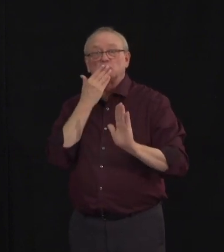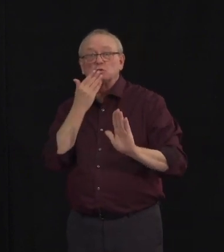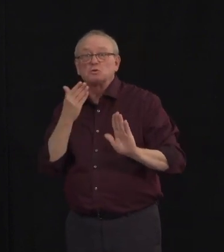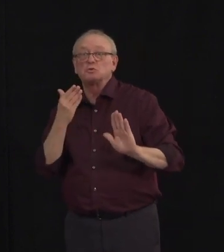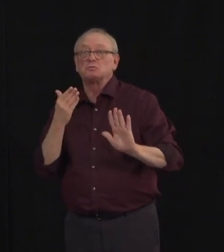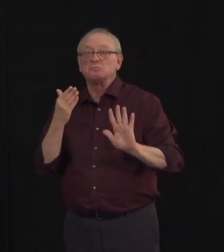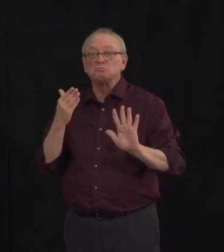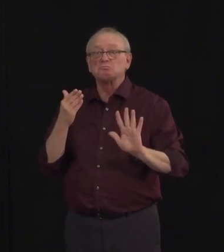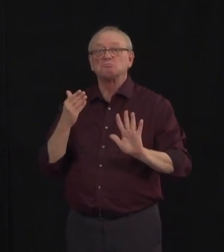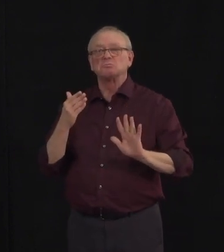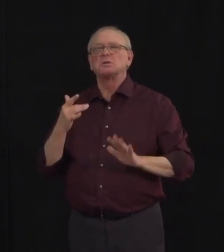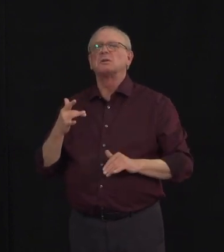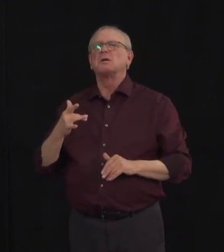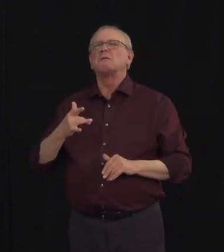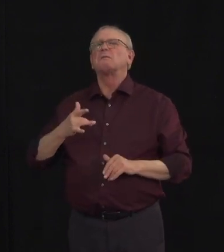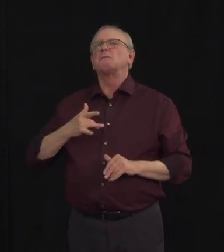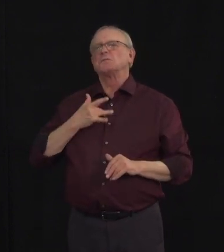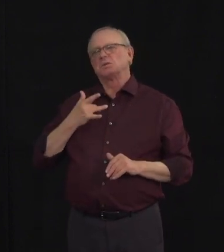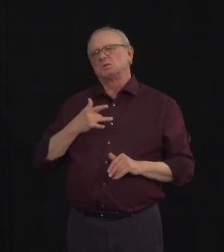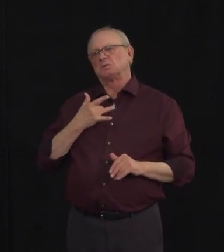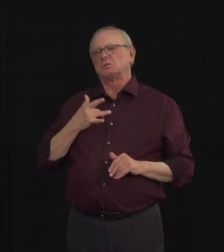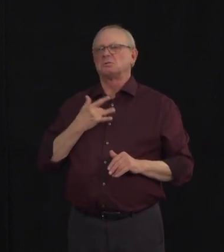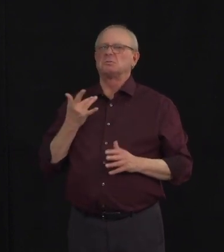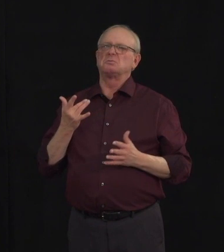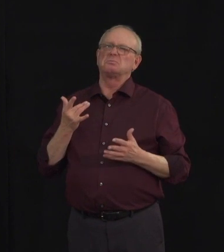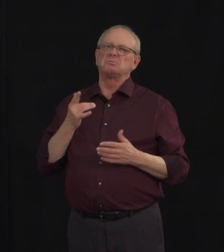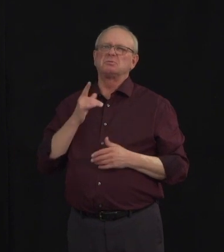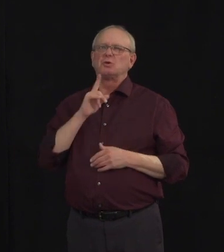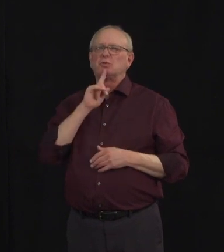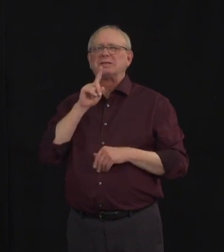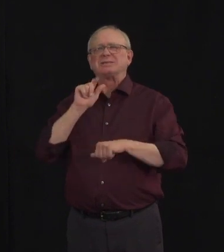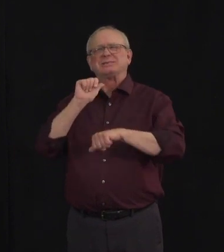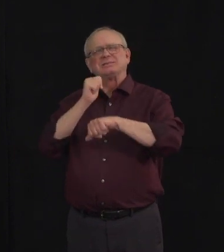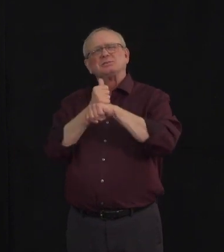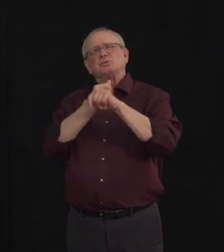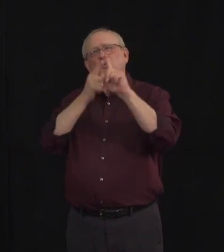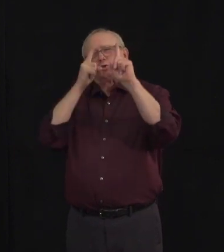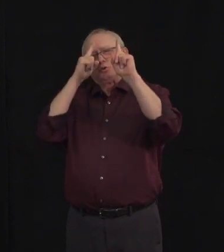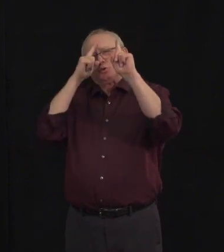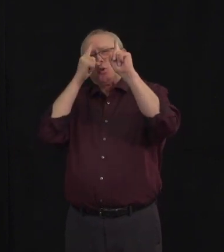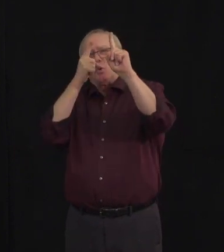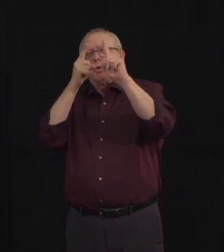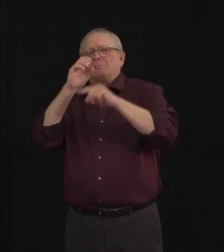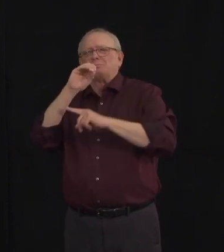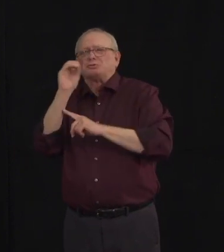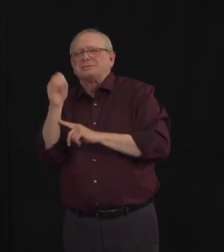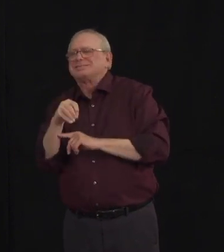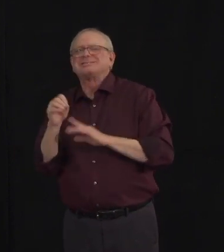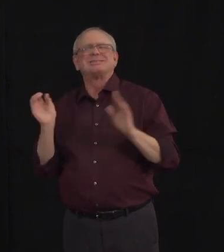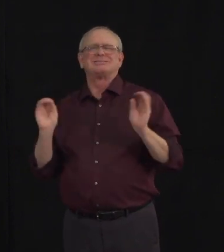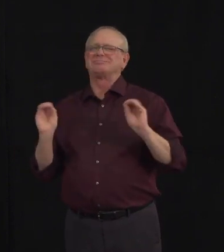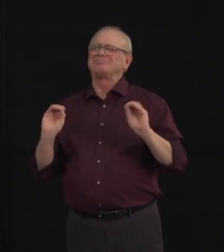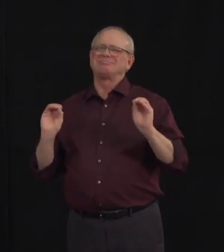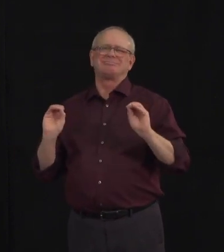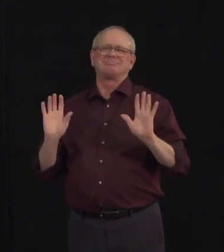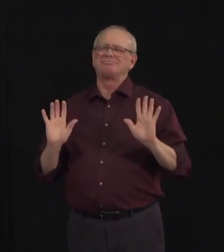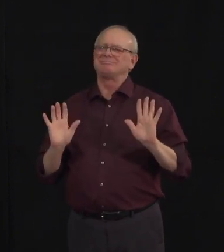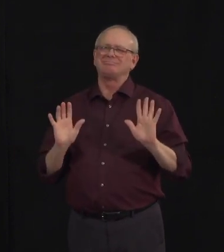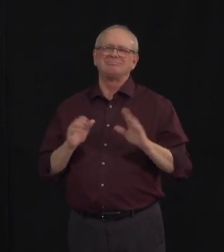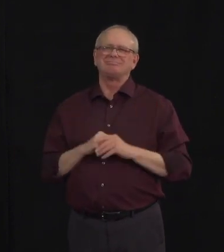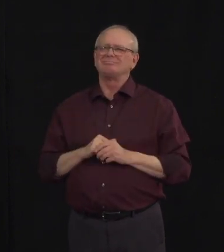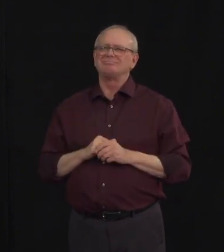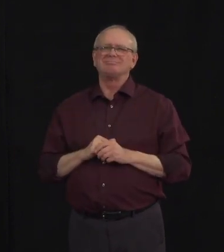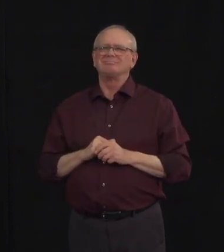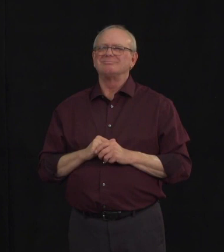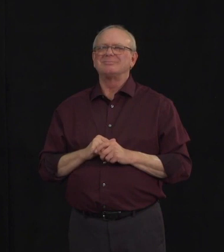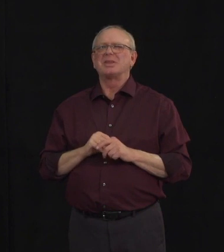more. We haven't set a specific target in terms of what percentage that we want to do that, but I think that what we need to